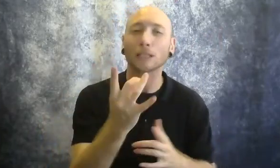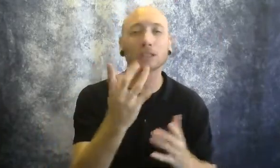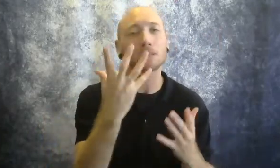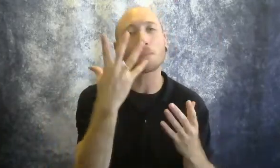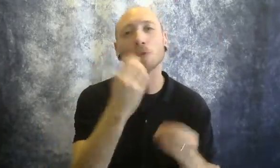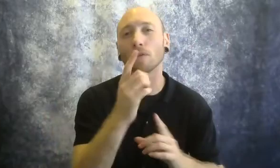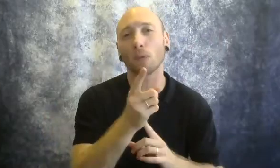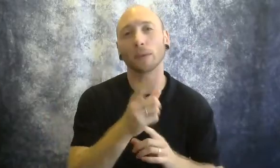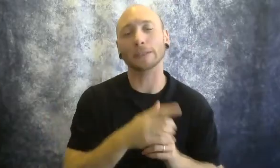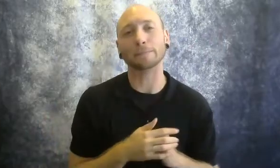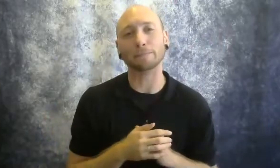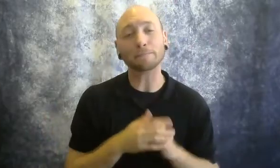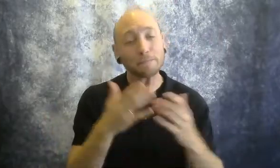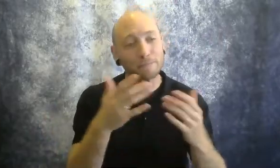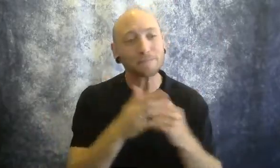too delicious. So